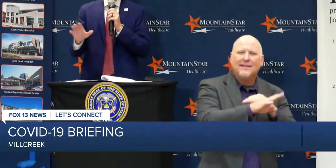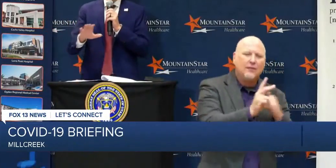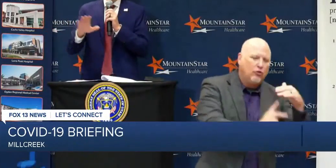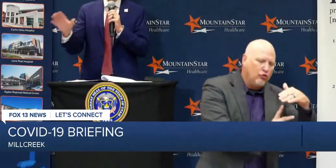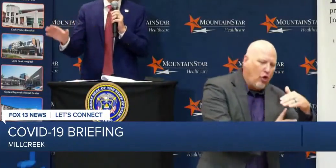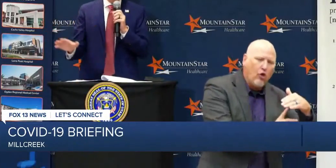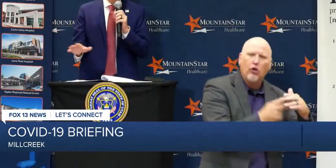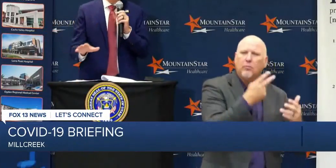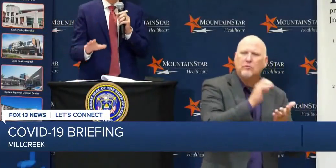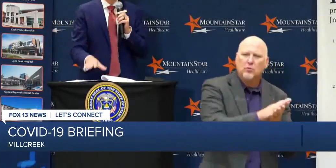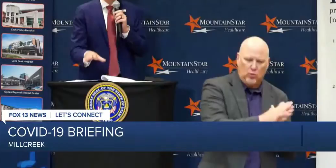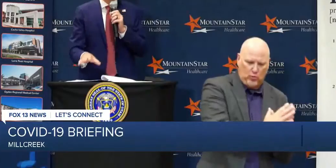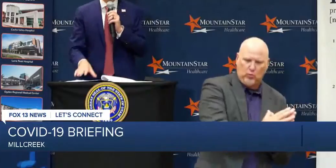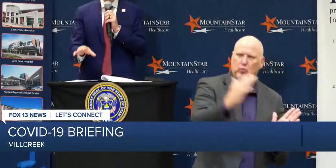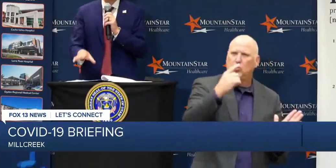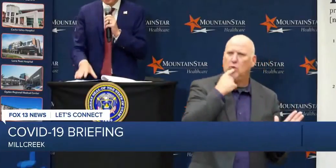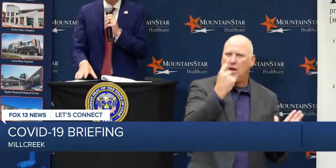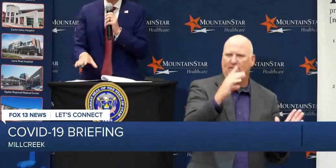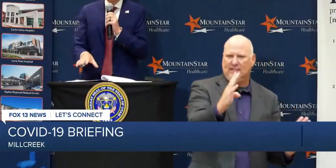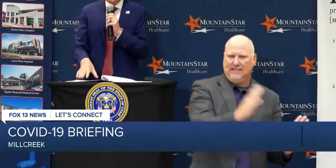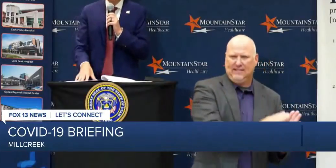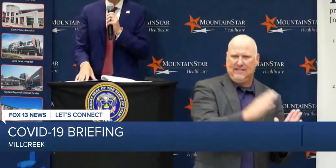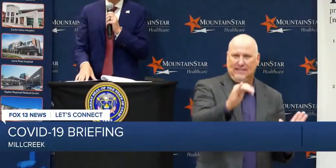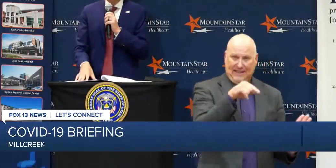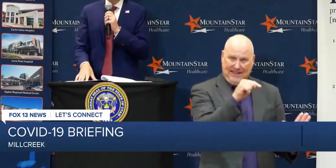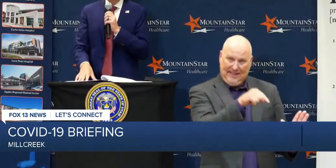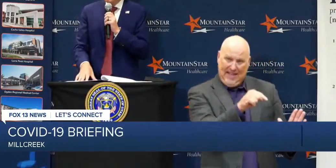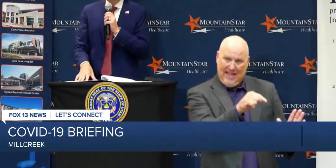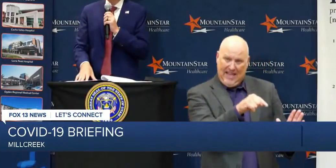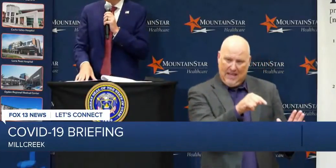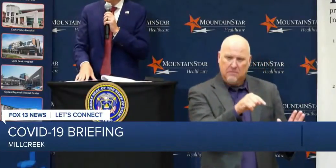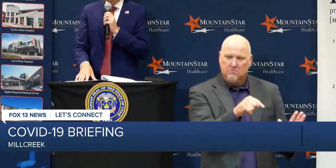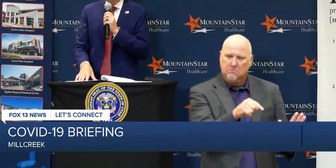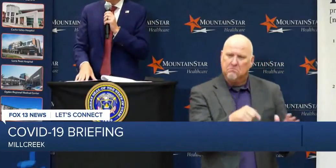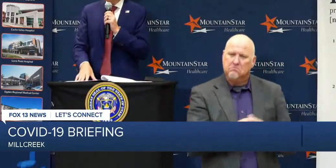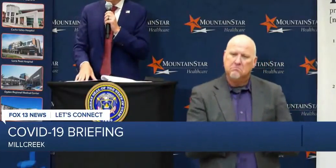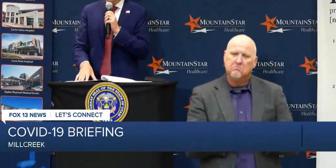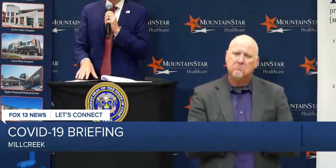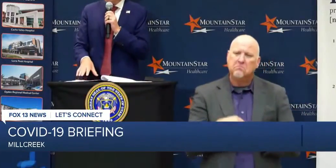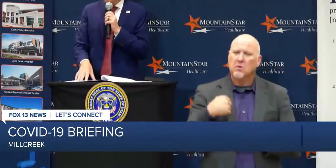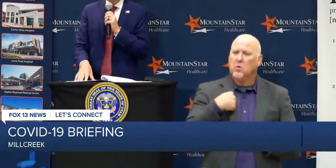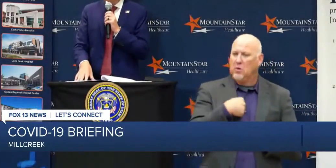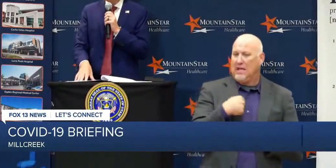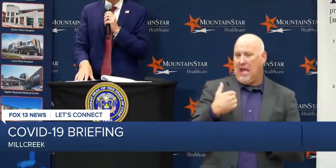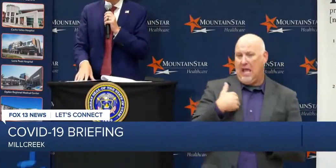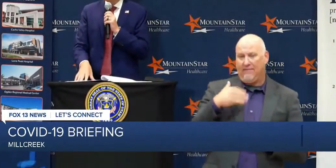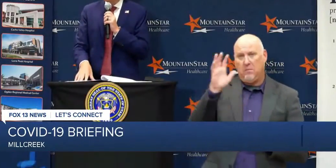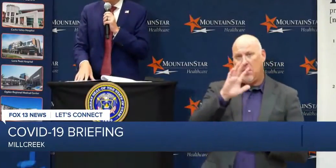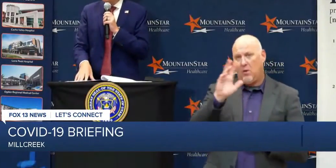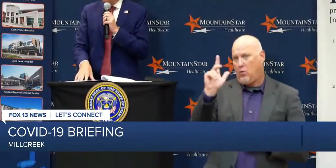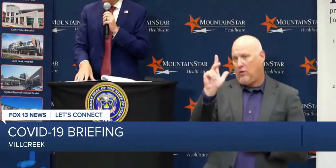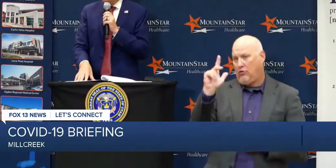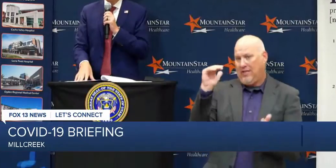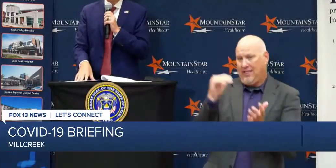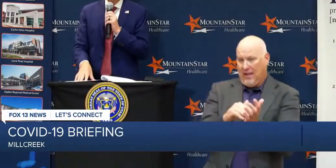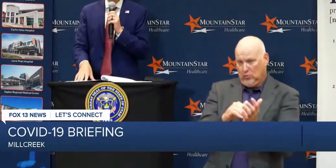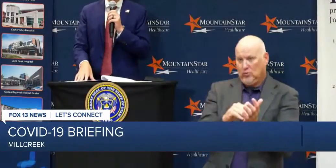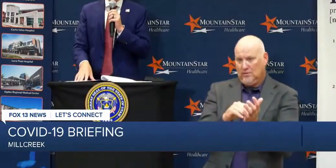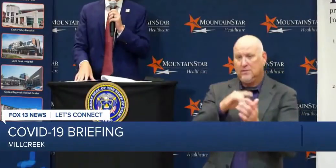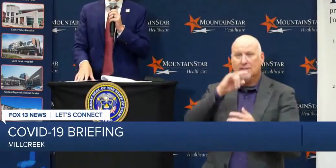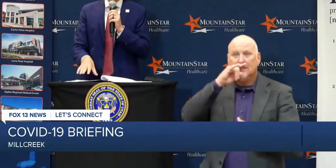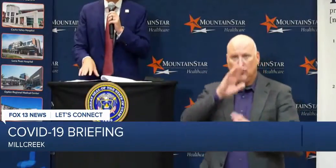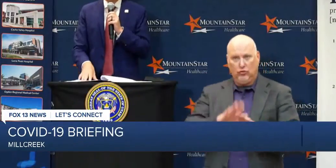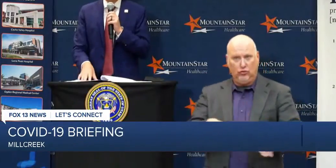but we've had approximately 23,000 kids ages 5 to 11 who have tested positive for the